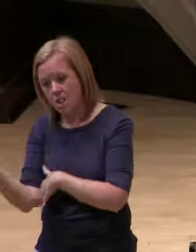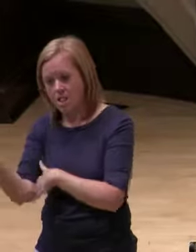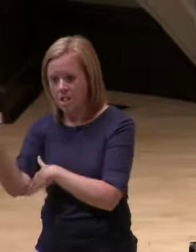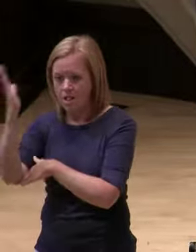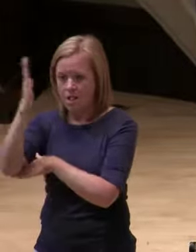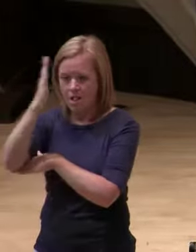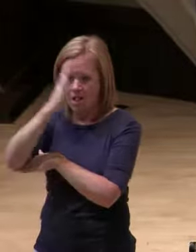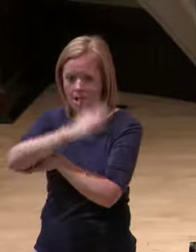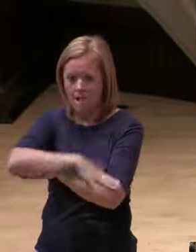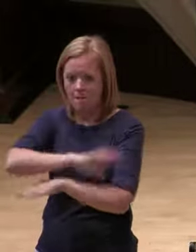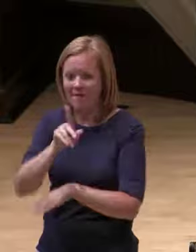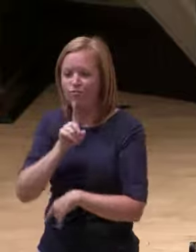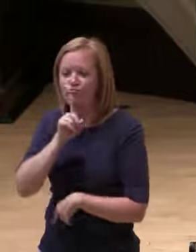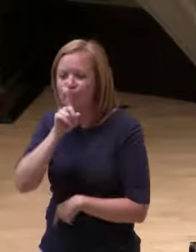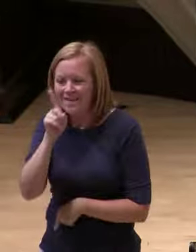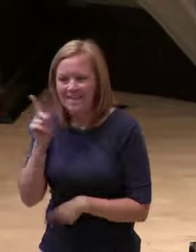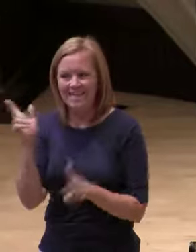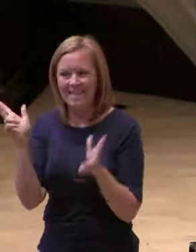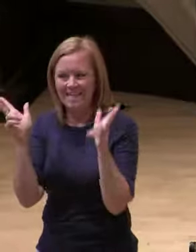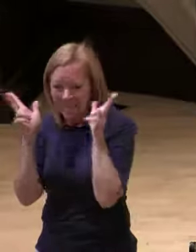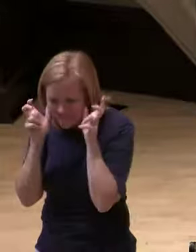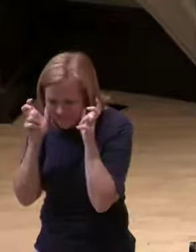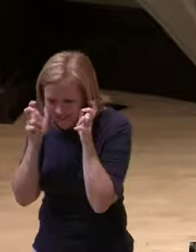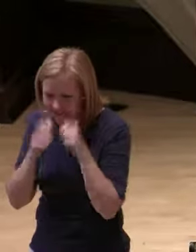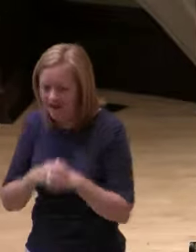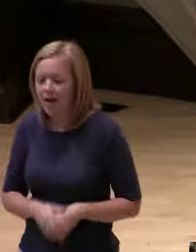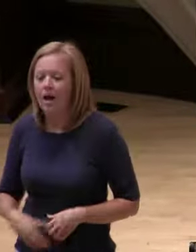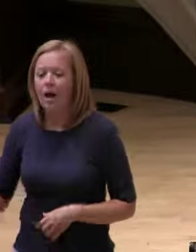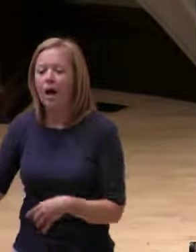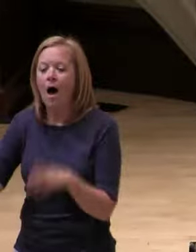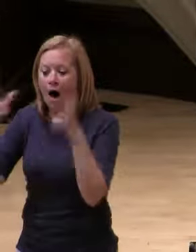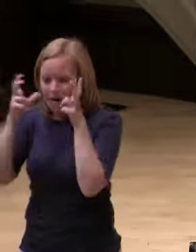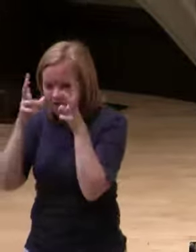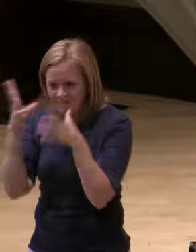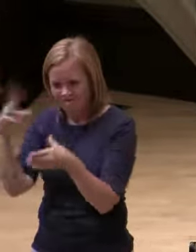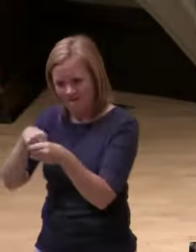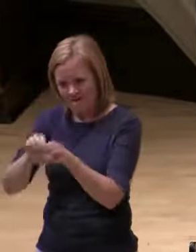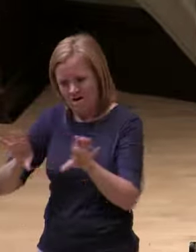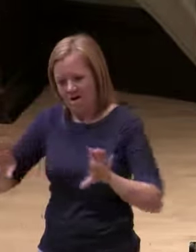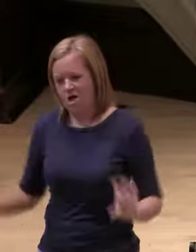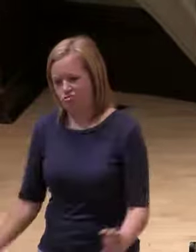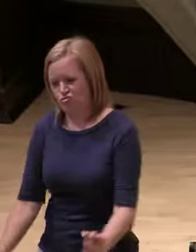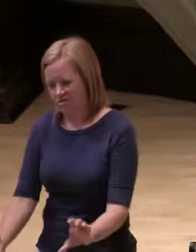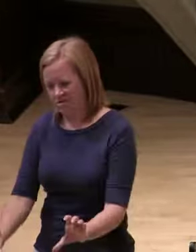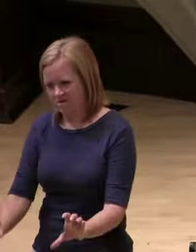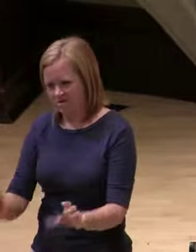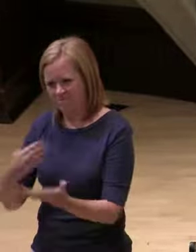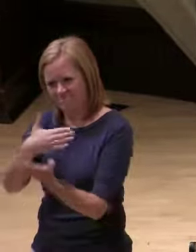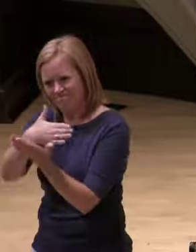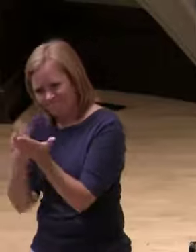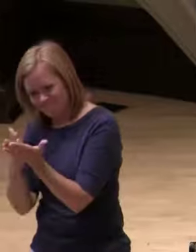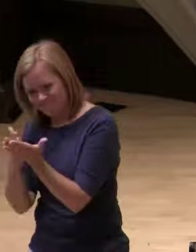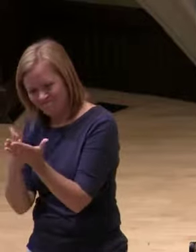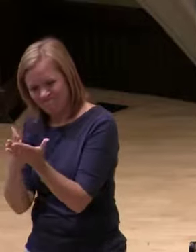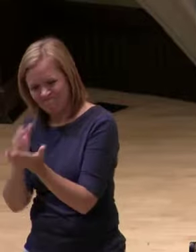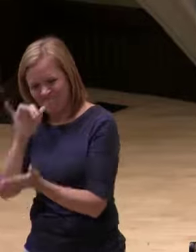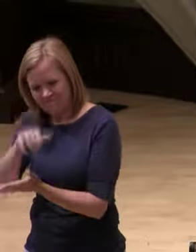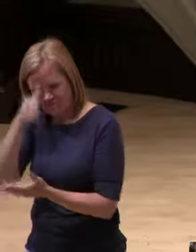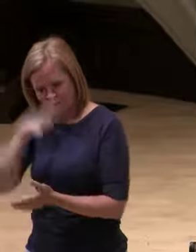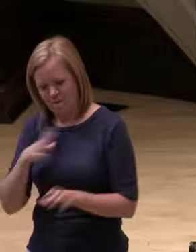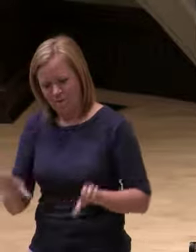never really listen to them. Listening takes an action, and it is a huge part of what the men